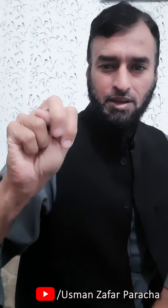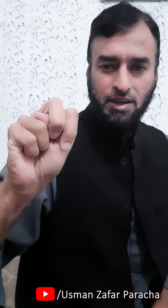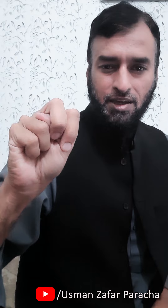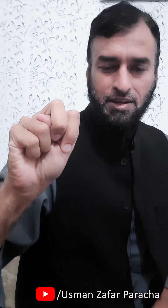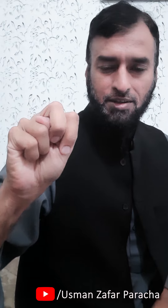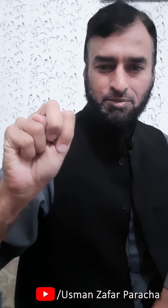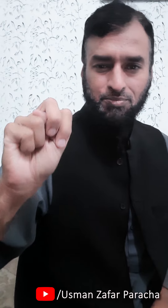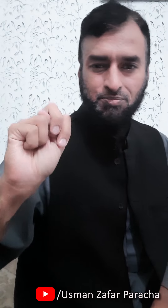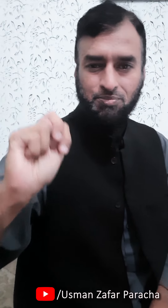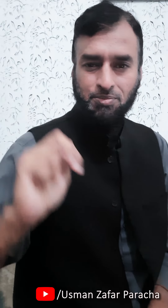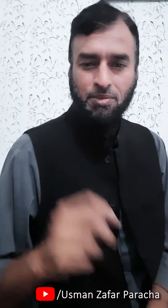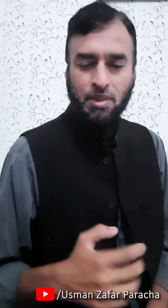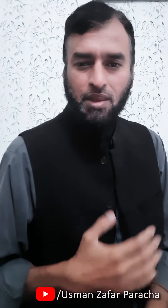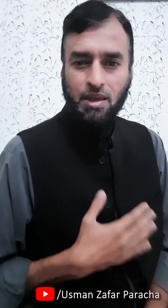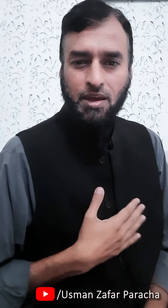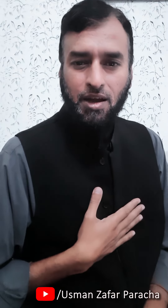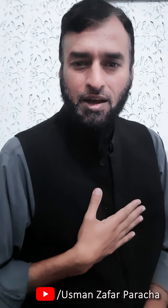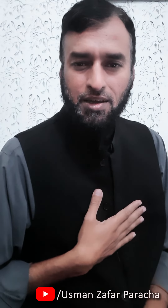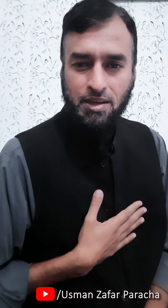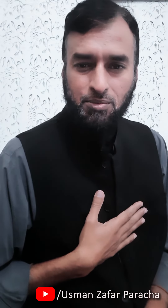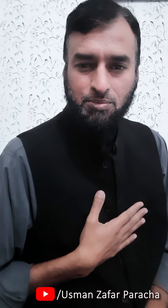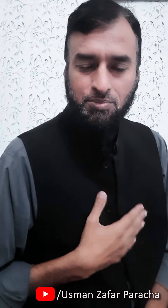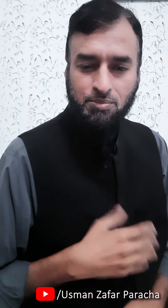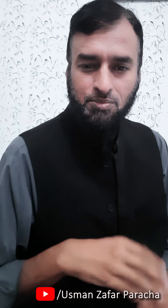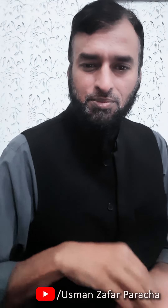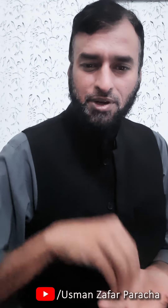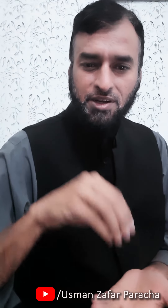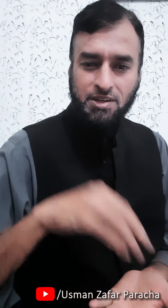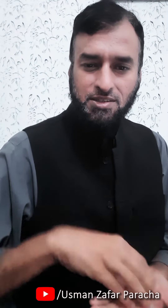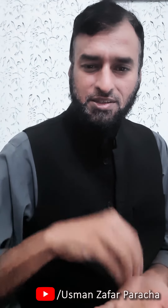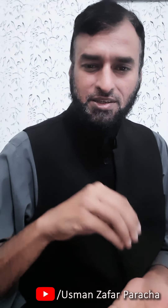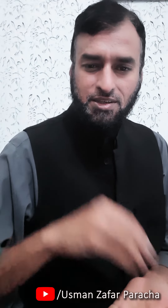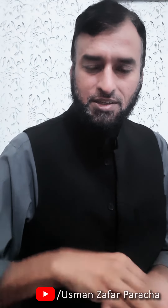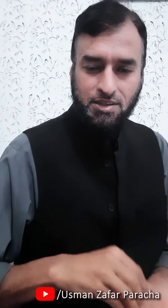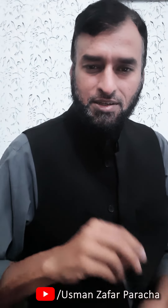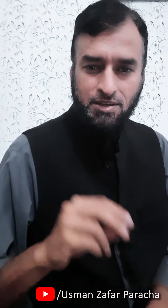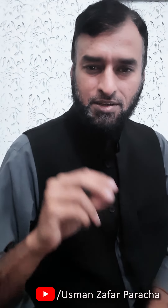Usman. I am practicing